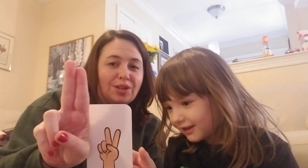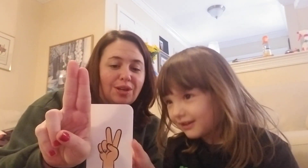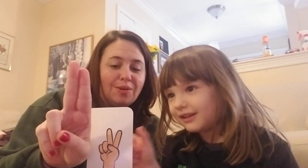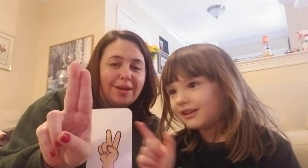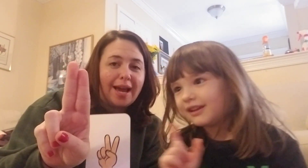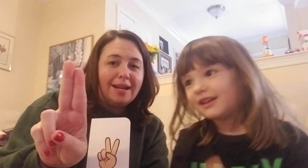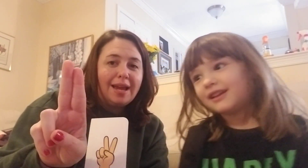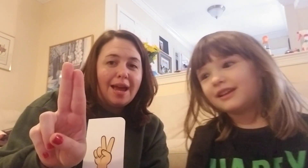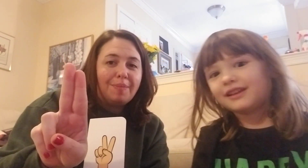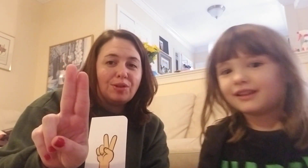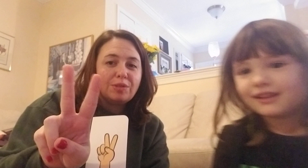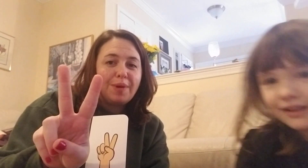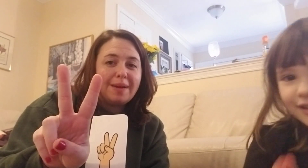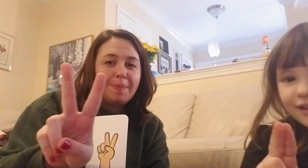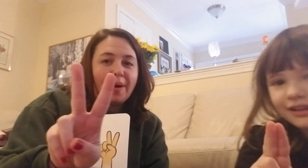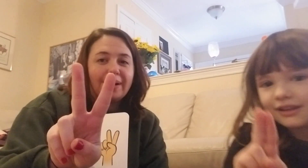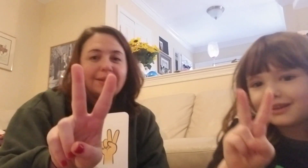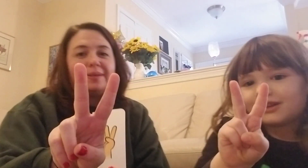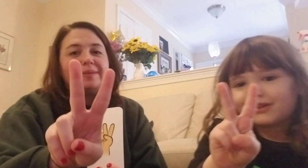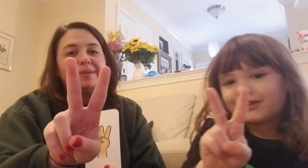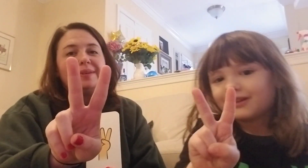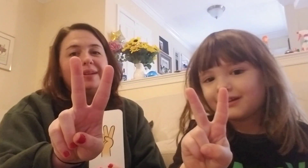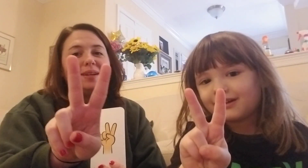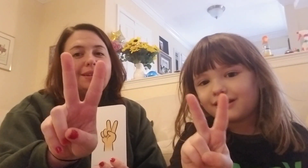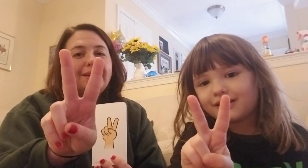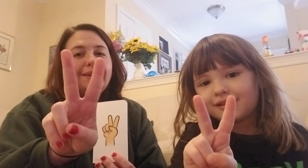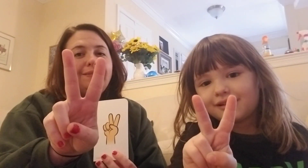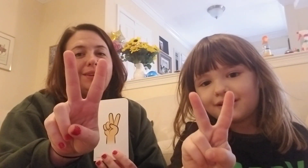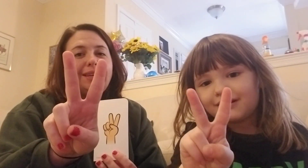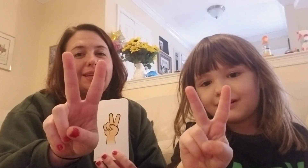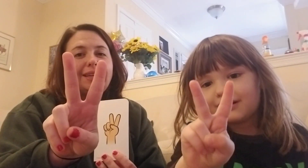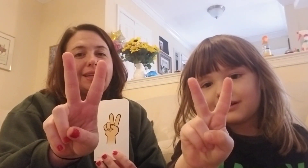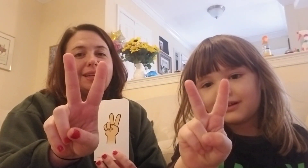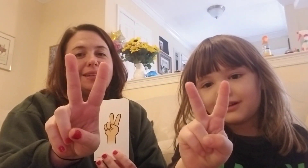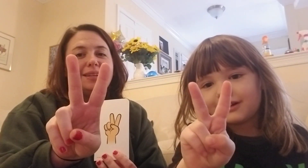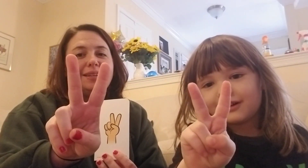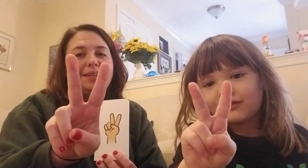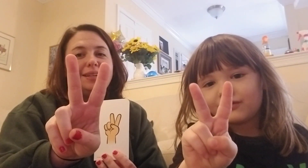U again, but you spread them apart. V.